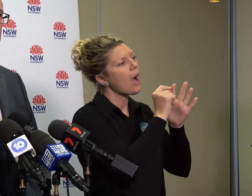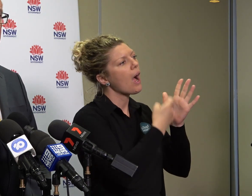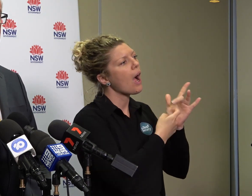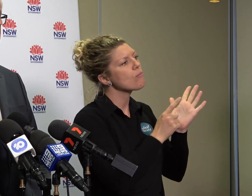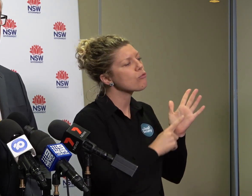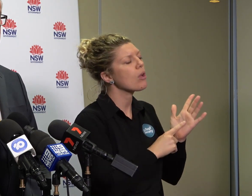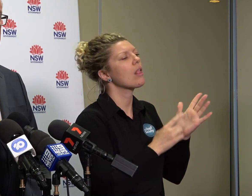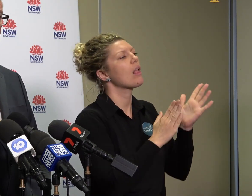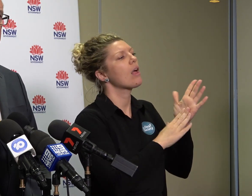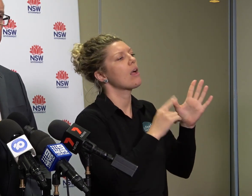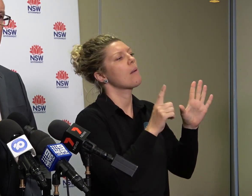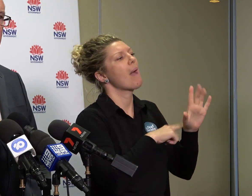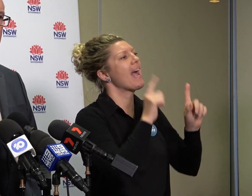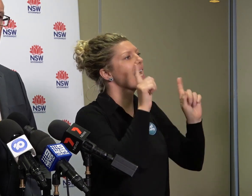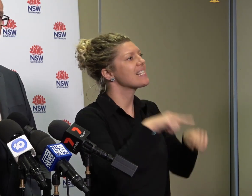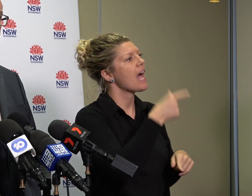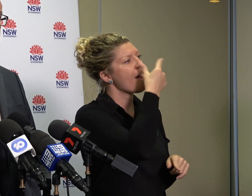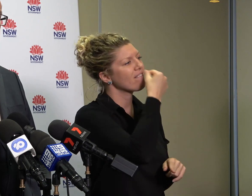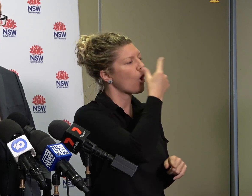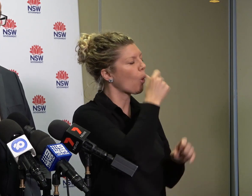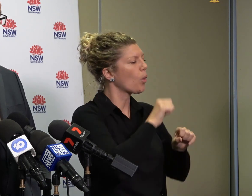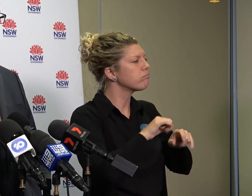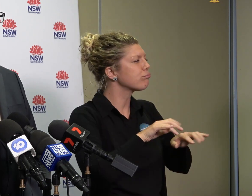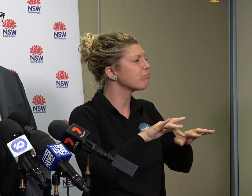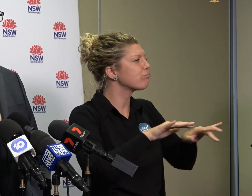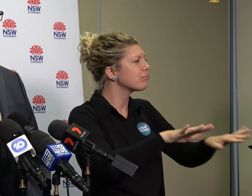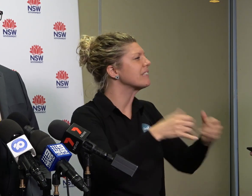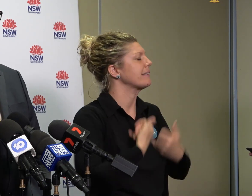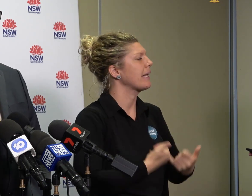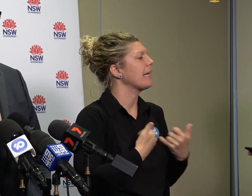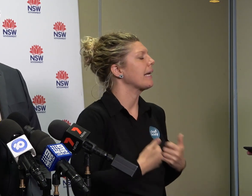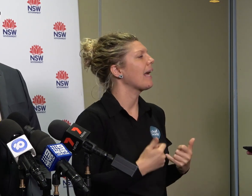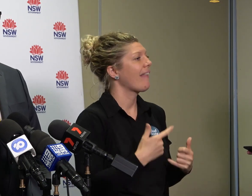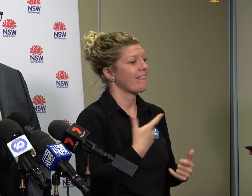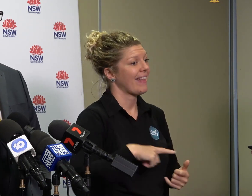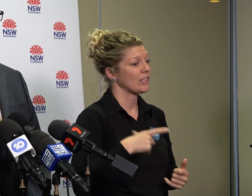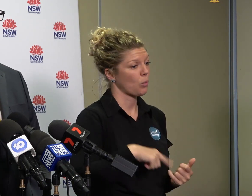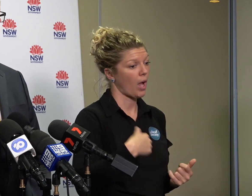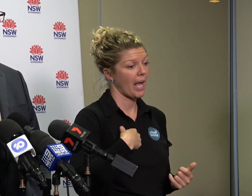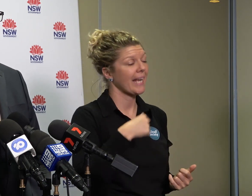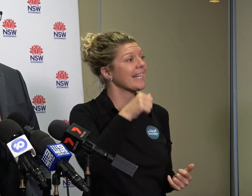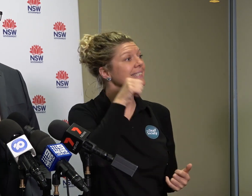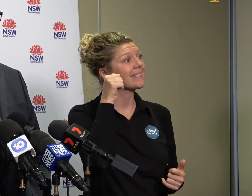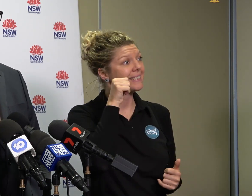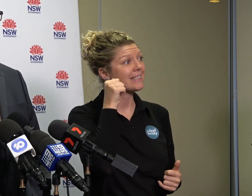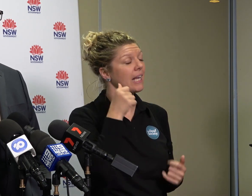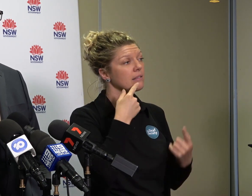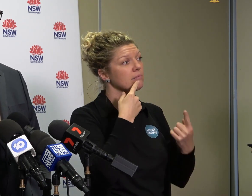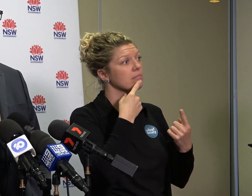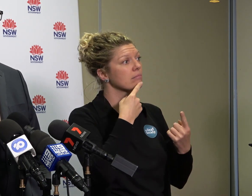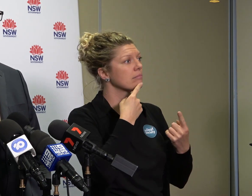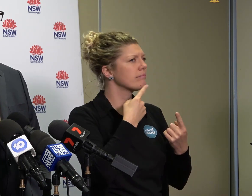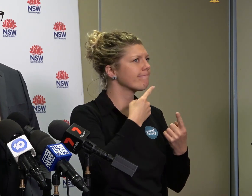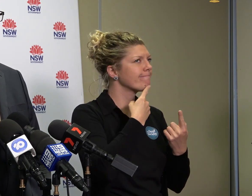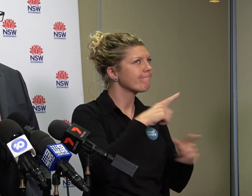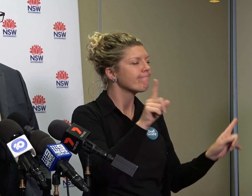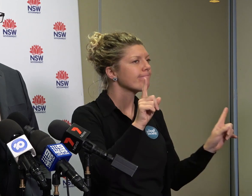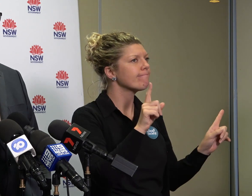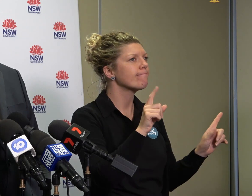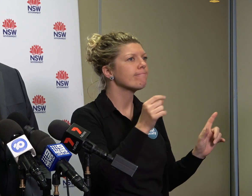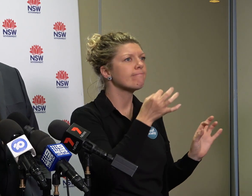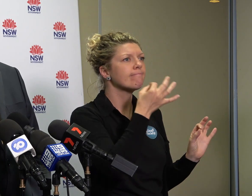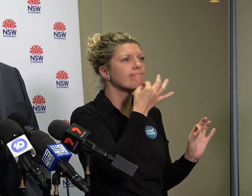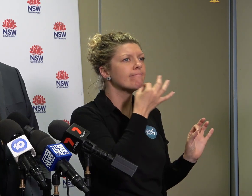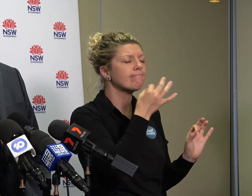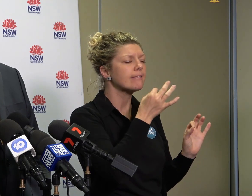see our normal flu season come on, and that's why we've been, in fact yesterday, announced that it seems to be lost a little bit